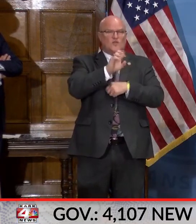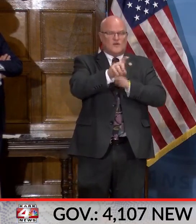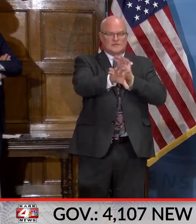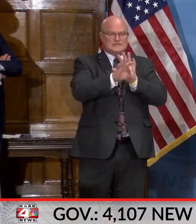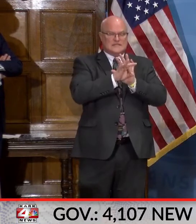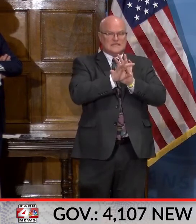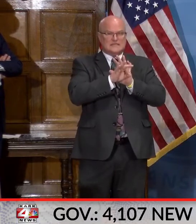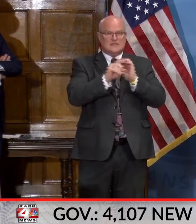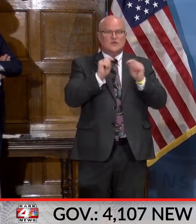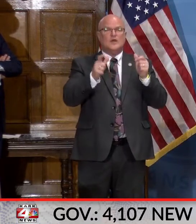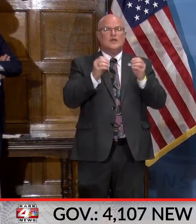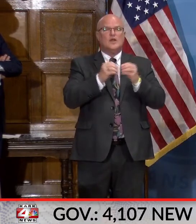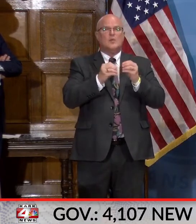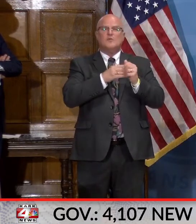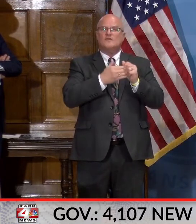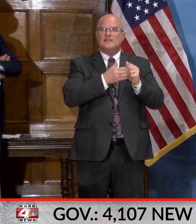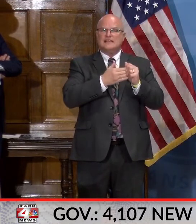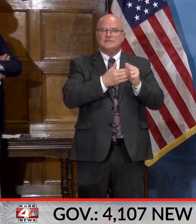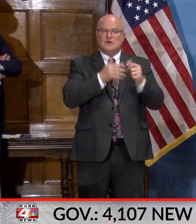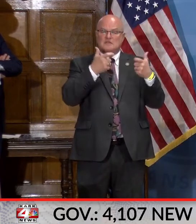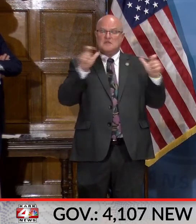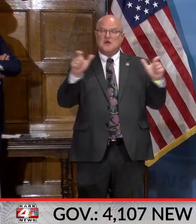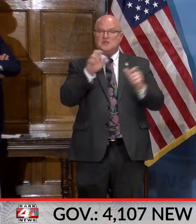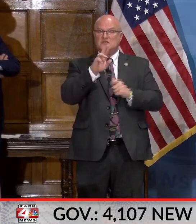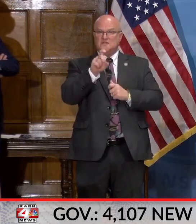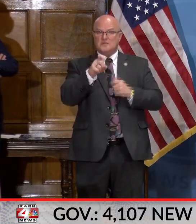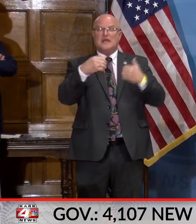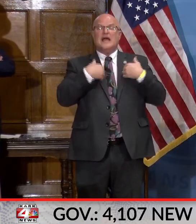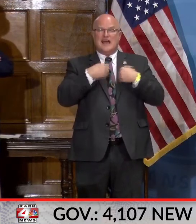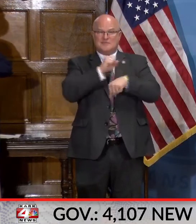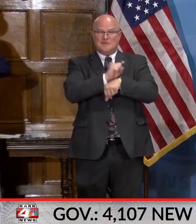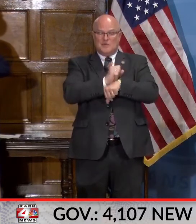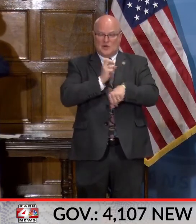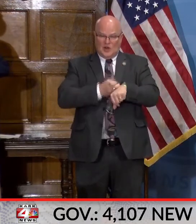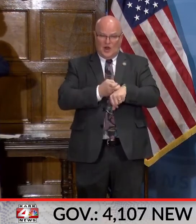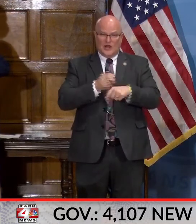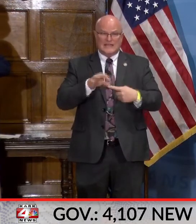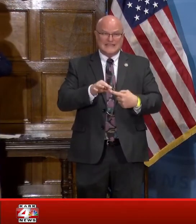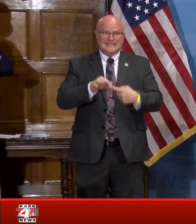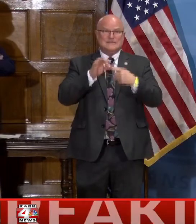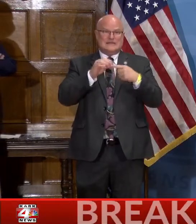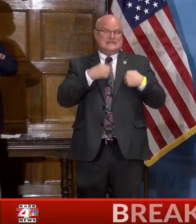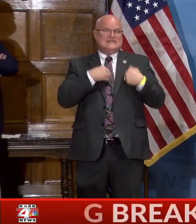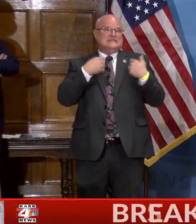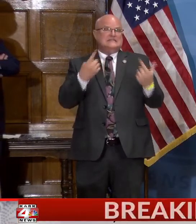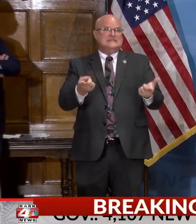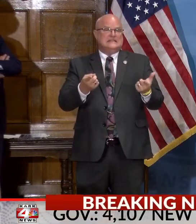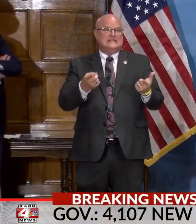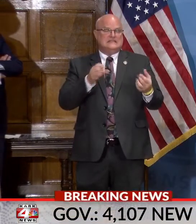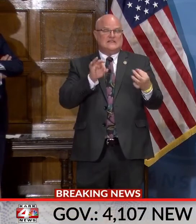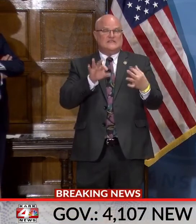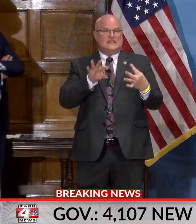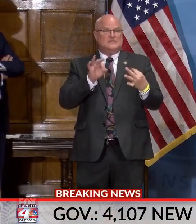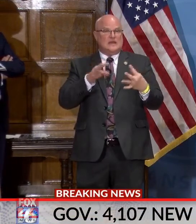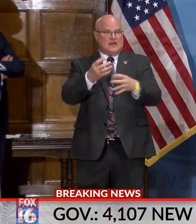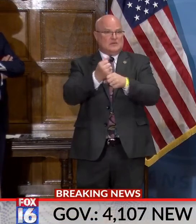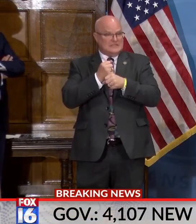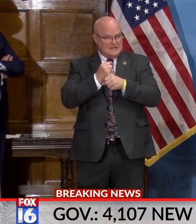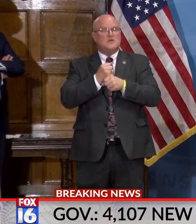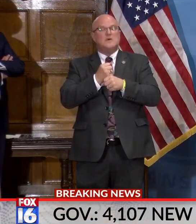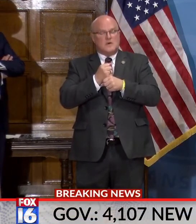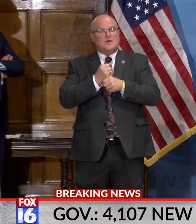bit quicker, they were more nimble. The larger pharmacies have been working hard, especially since the feedback that they've received. They've all